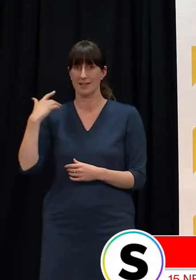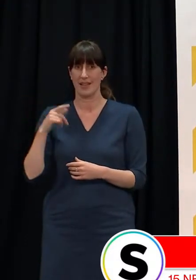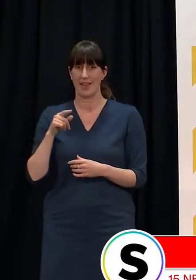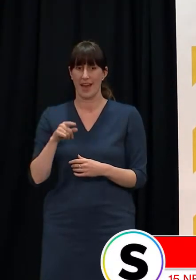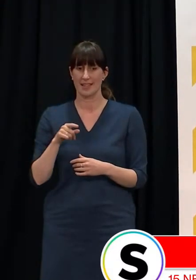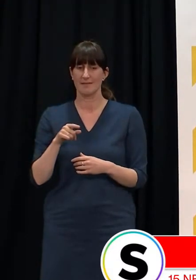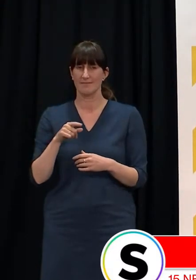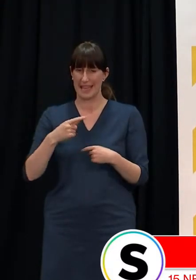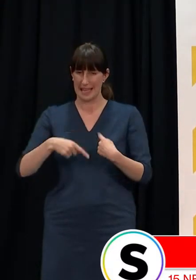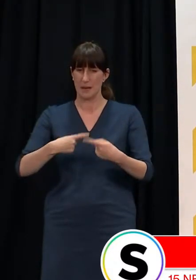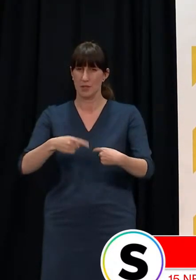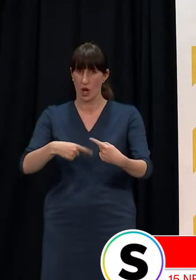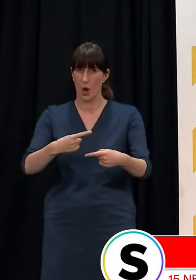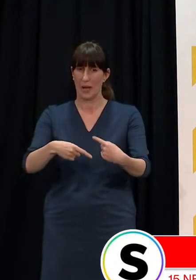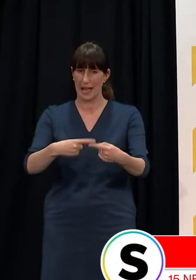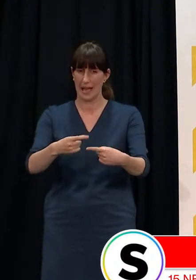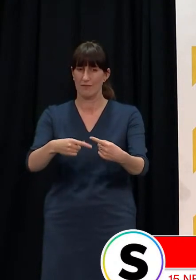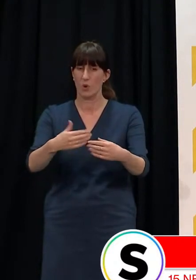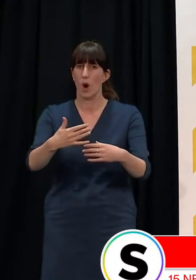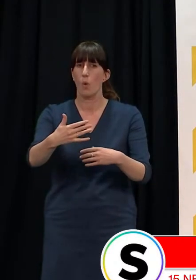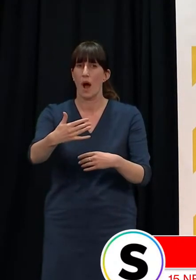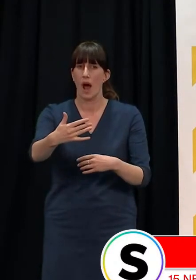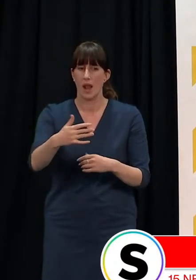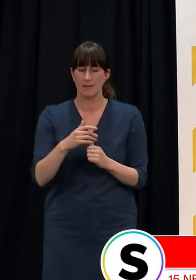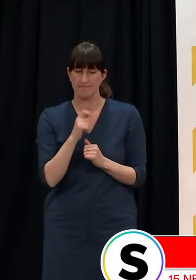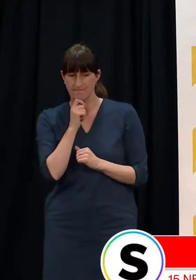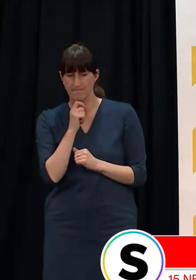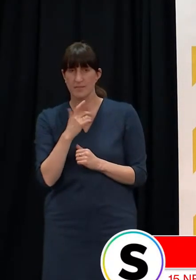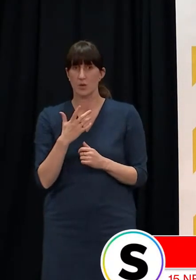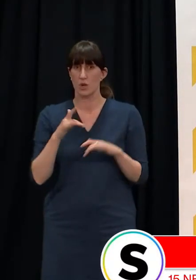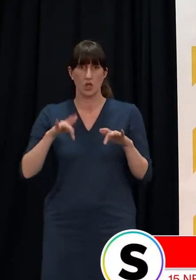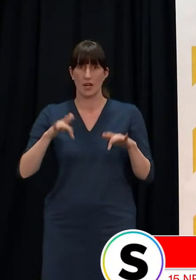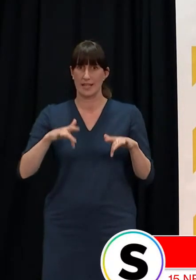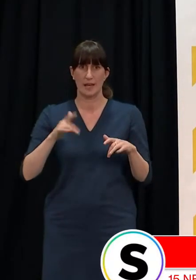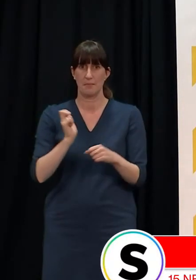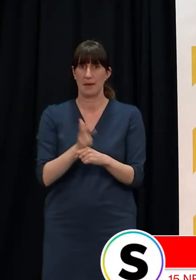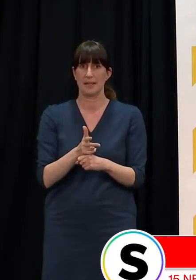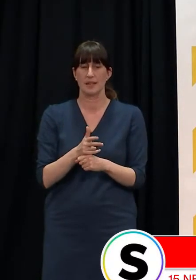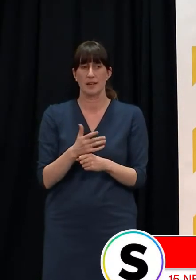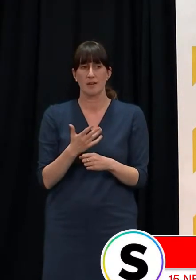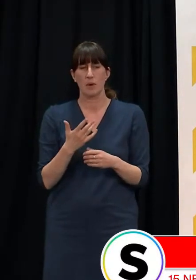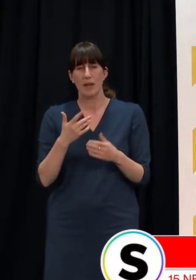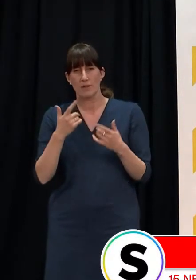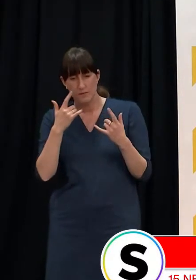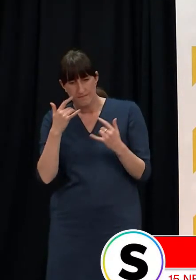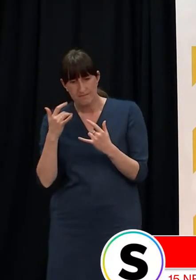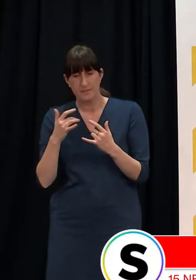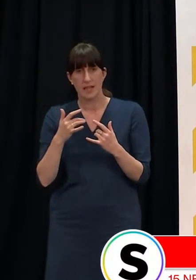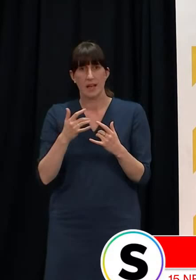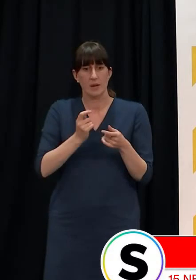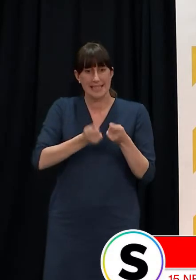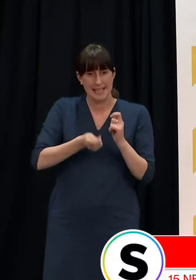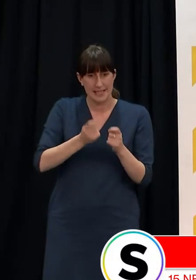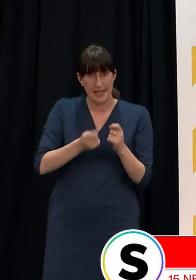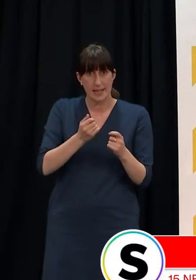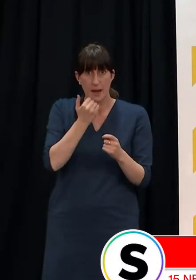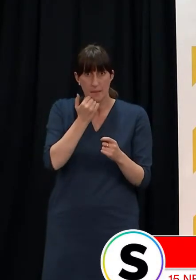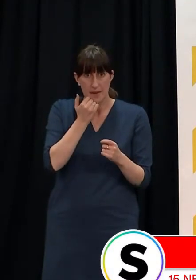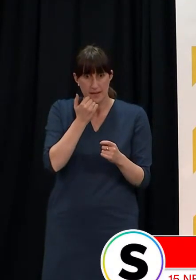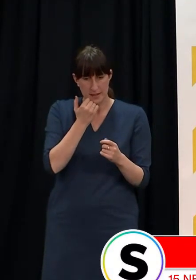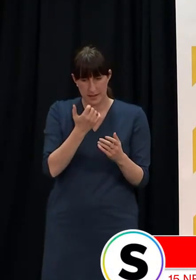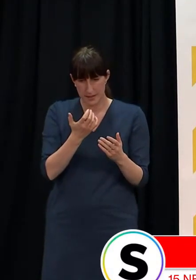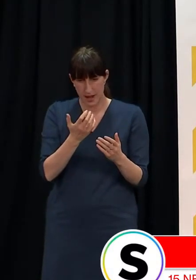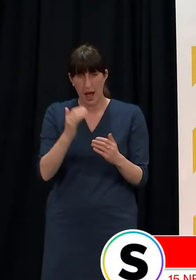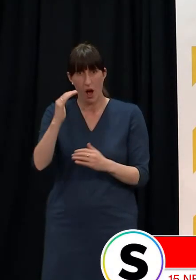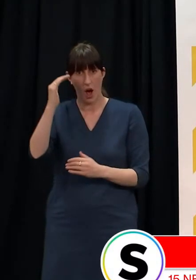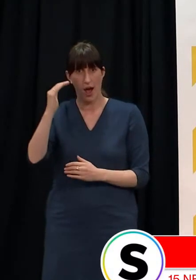plan ahead and think about what's the testing that will be required, what are the measures that will be required to help ensure that we have got the outbreak